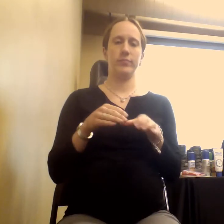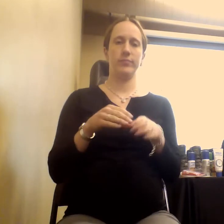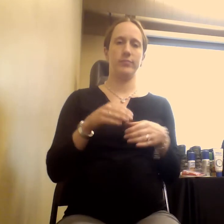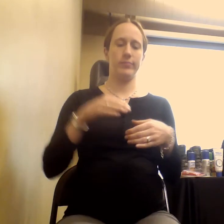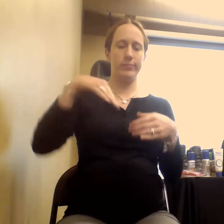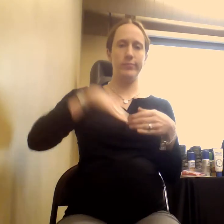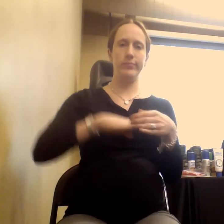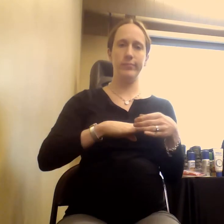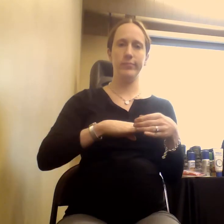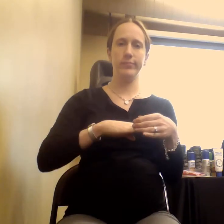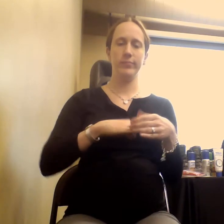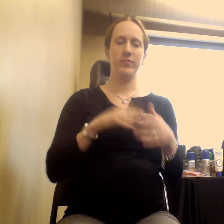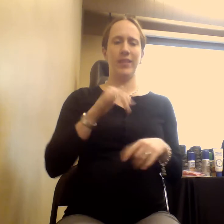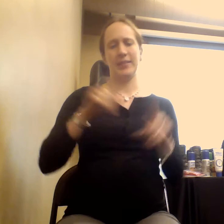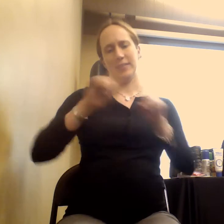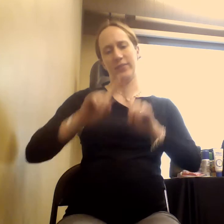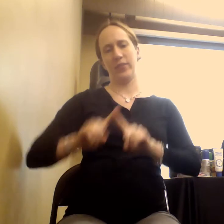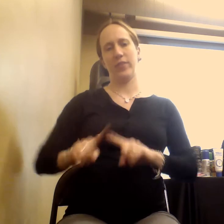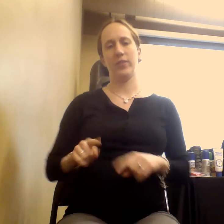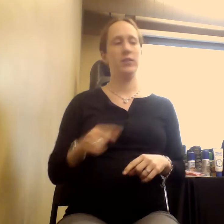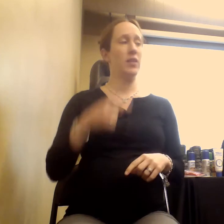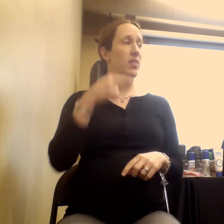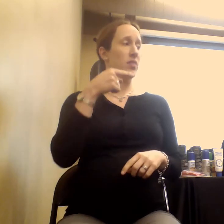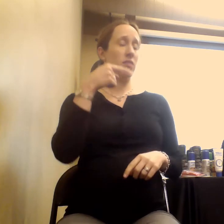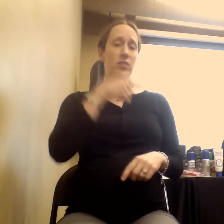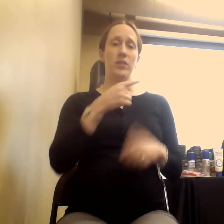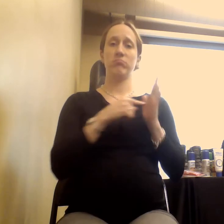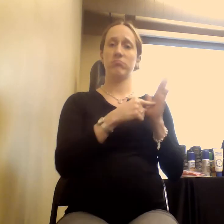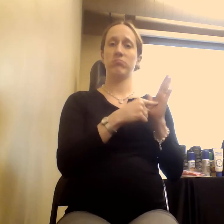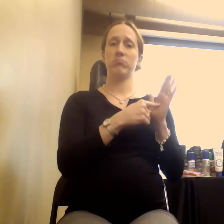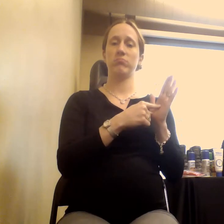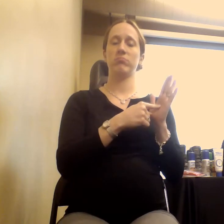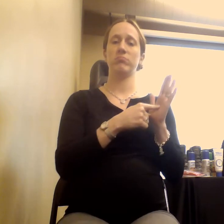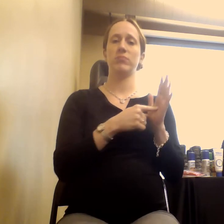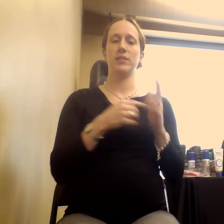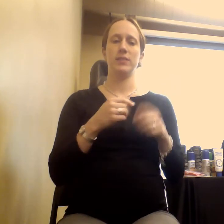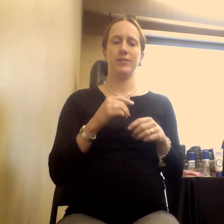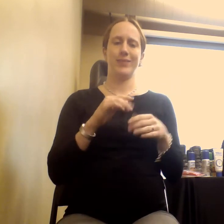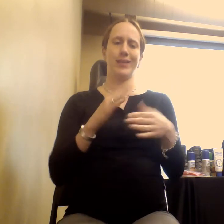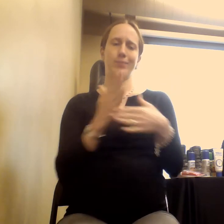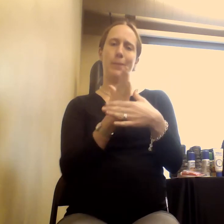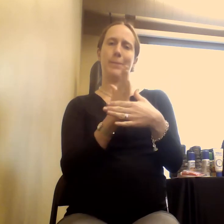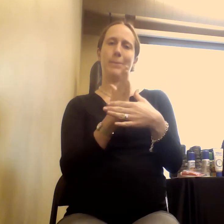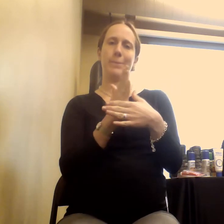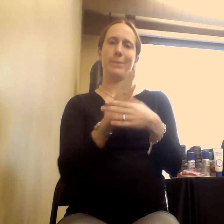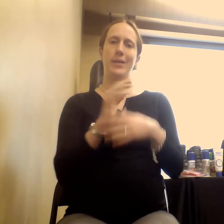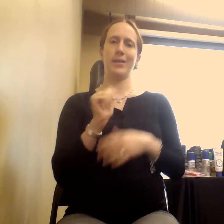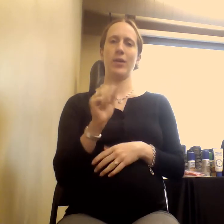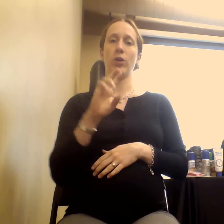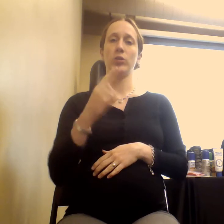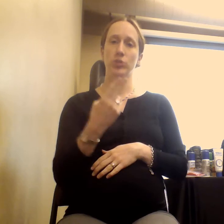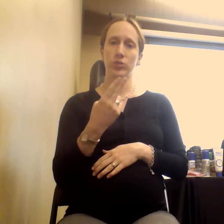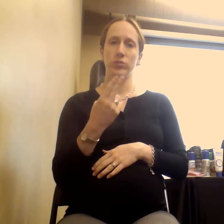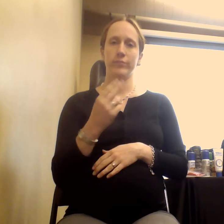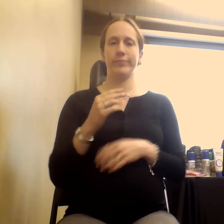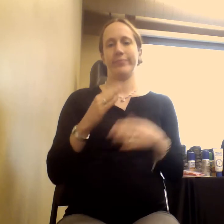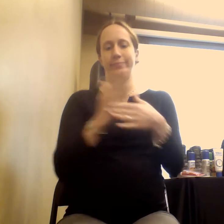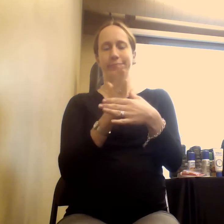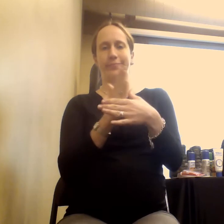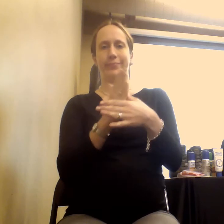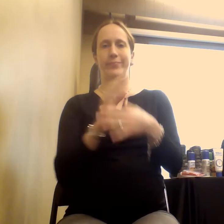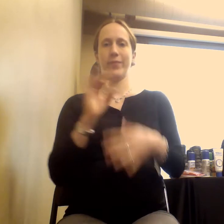mid-arch. And we can help you figure this out, a mid-arch and a mid-volume foot. Okay, all of this is on the packaging, and our specialist down in the